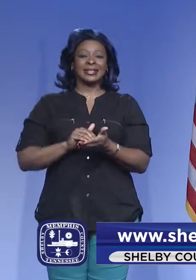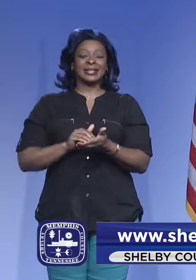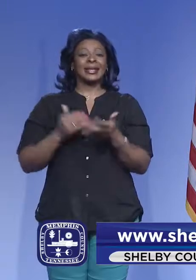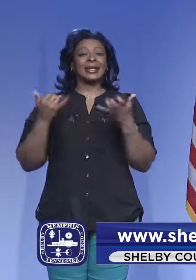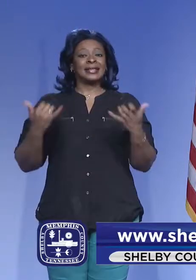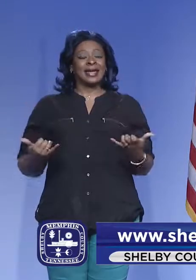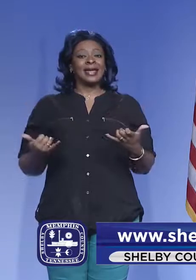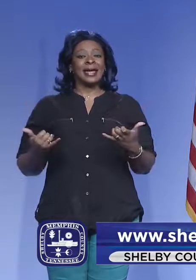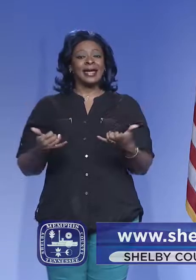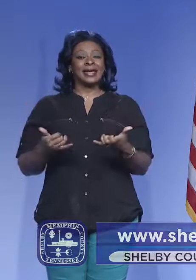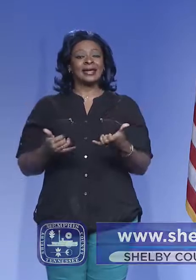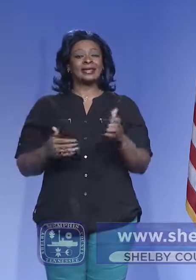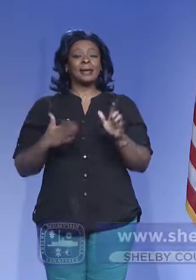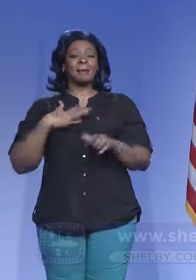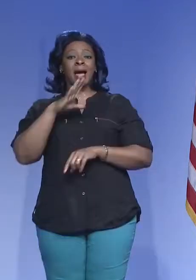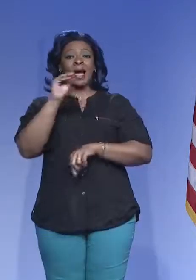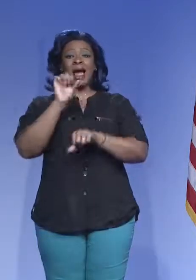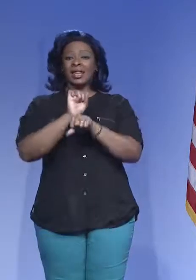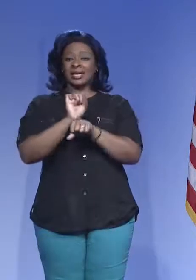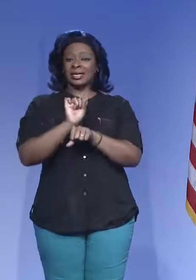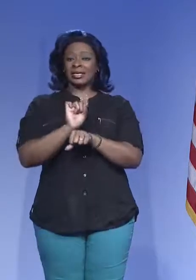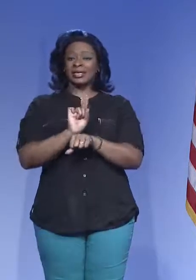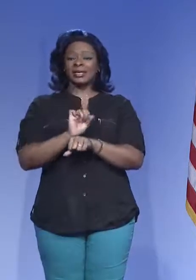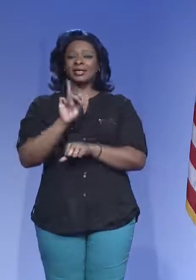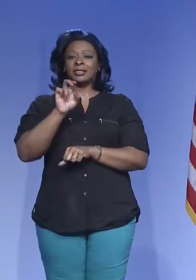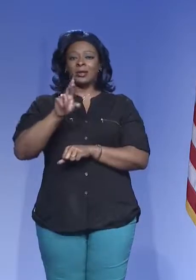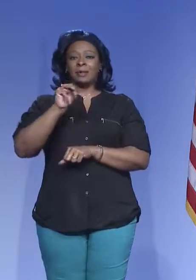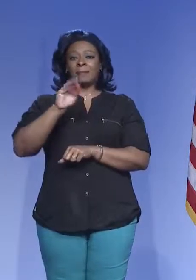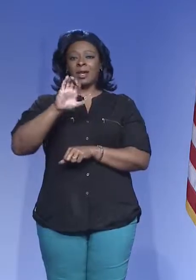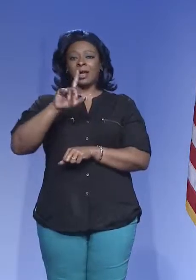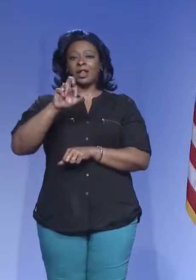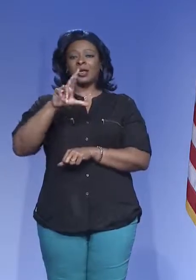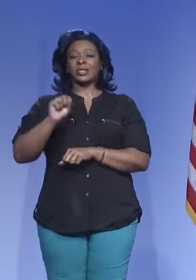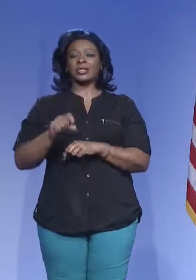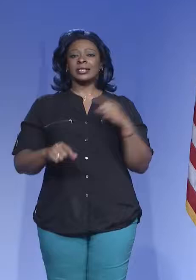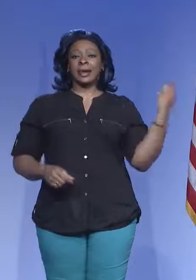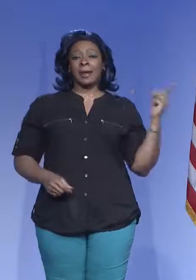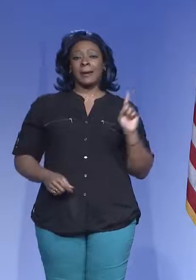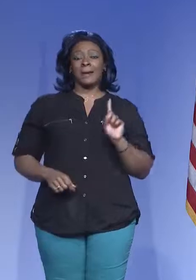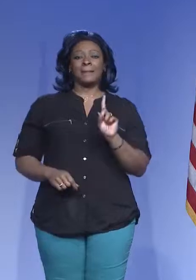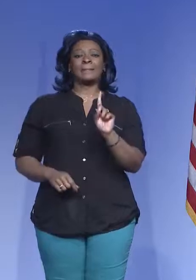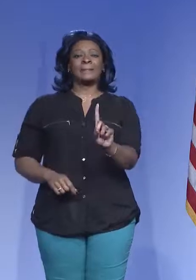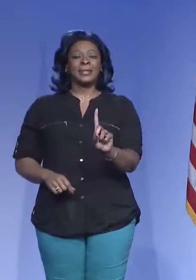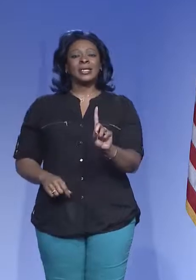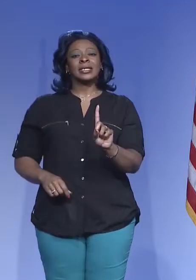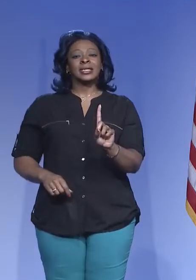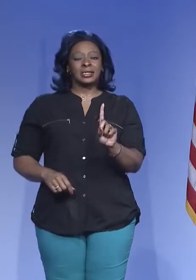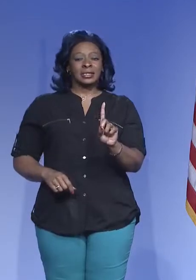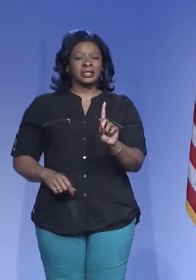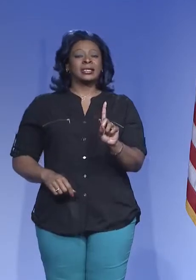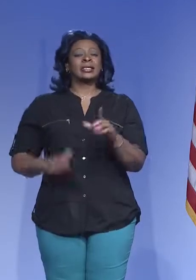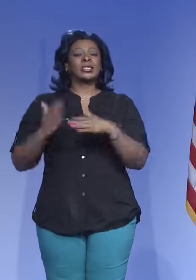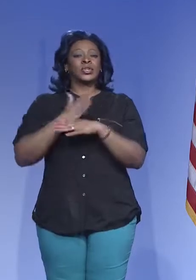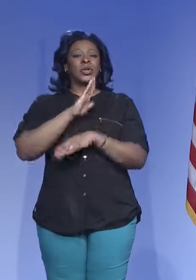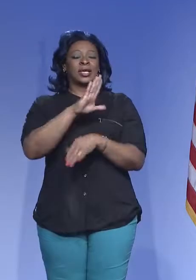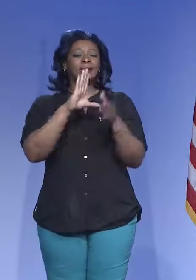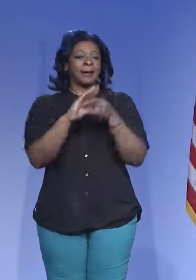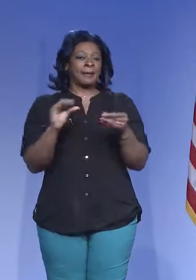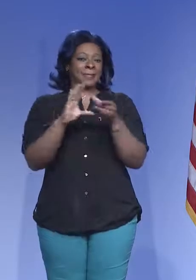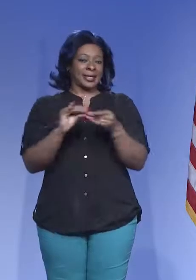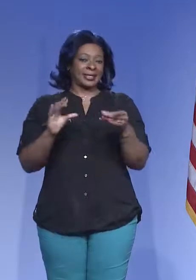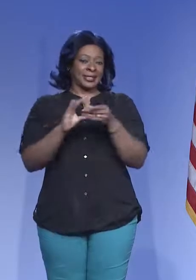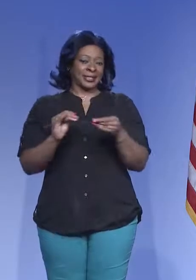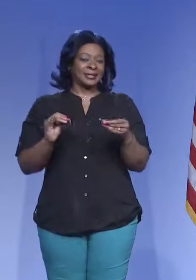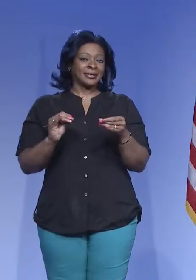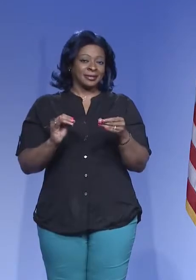Now will ask my colleague, Dr. McCullers, to come and share some words